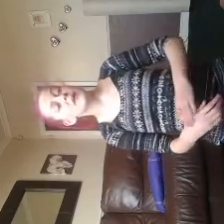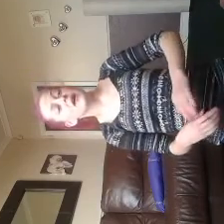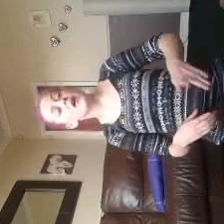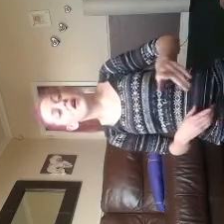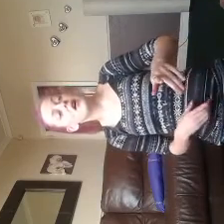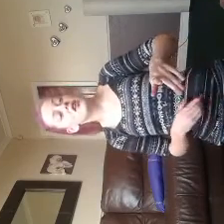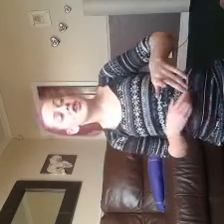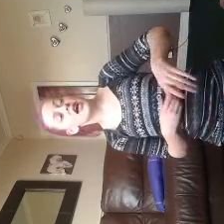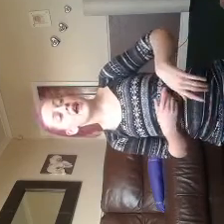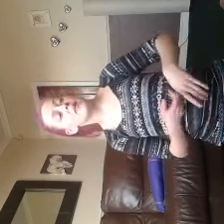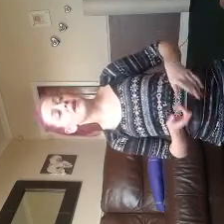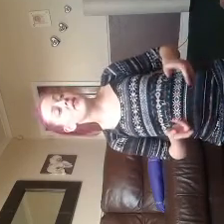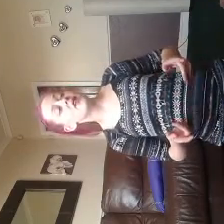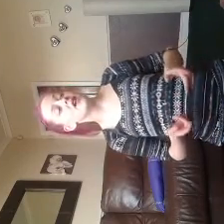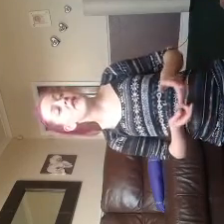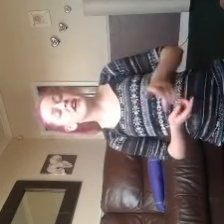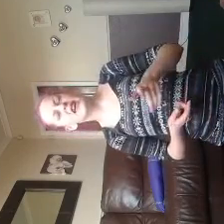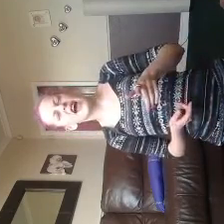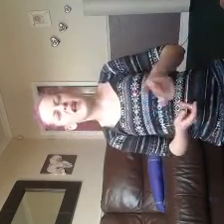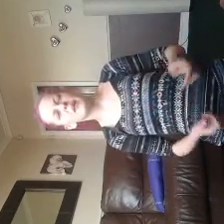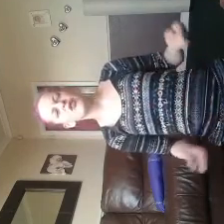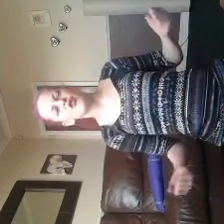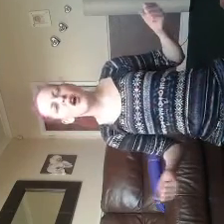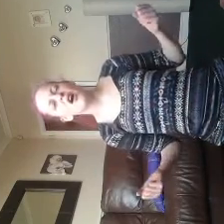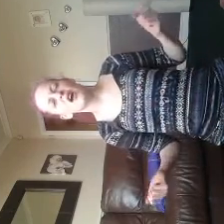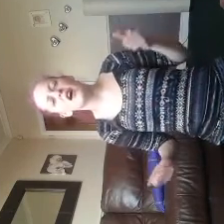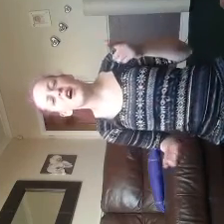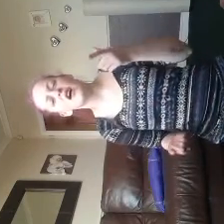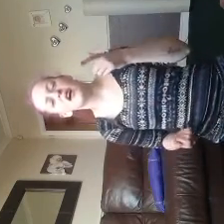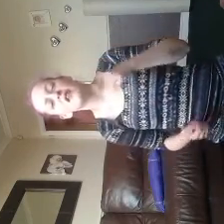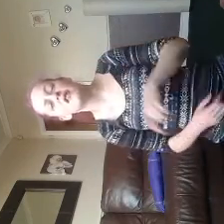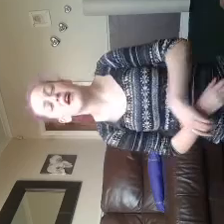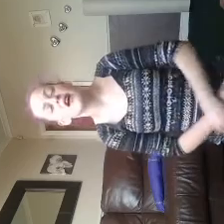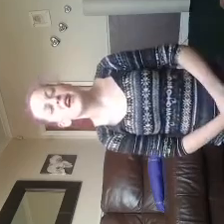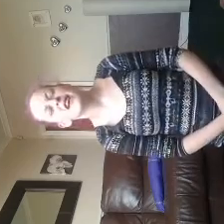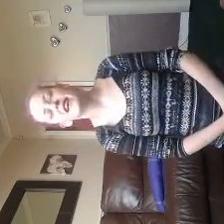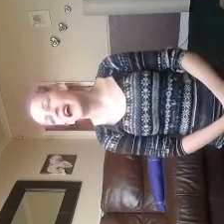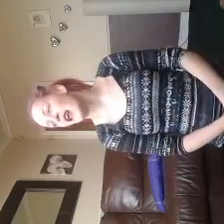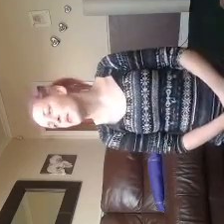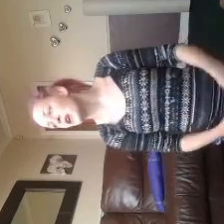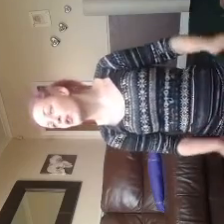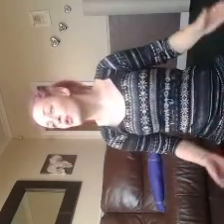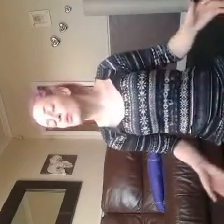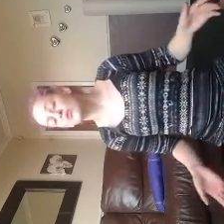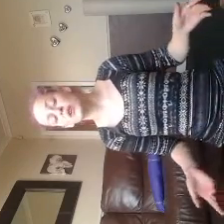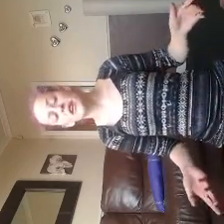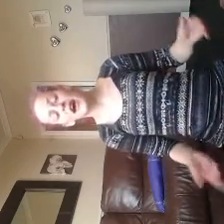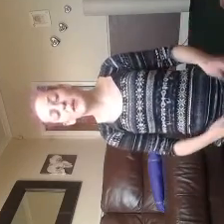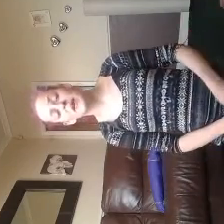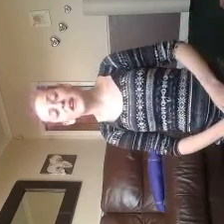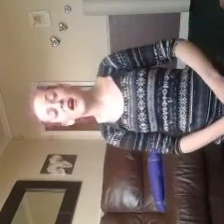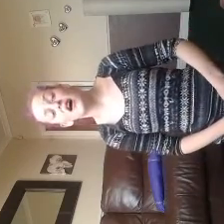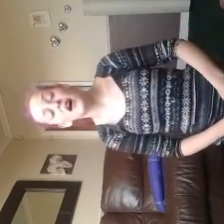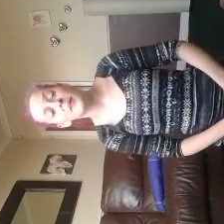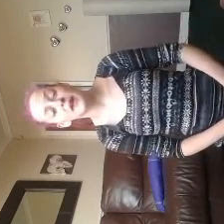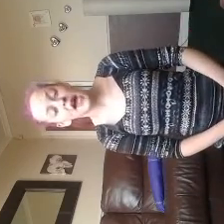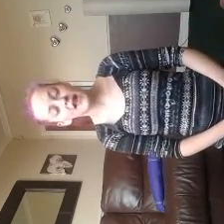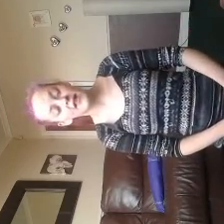be hard, you gotta be tough, you gotta be stronger. You gotta be cool, you gotta be calm, you gotta